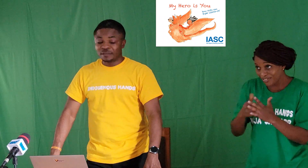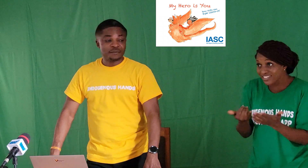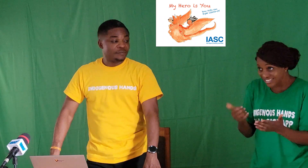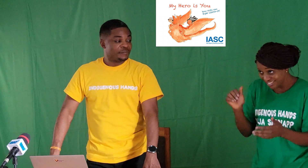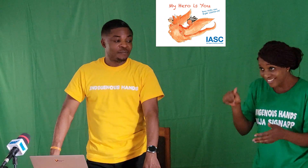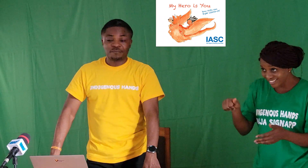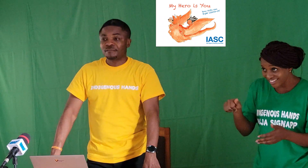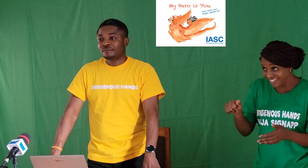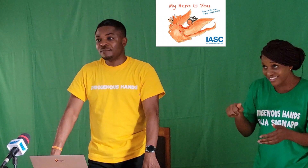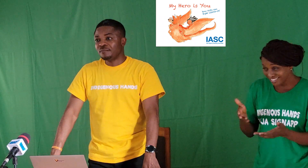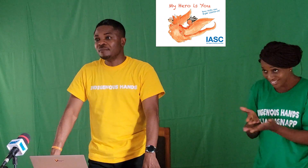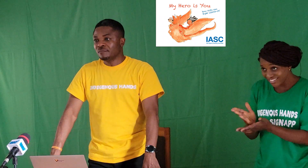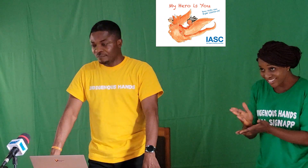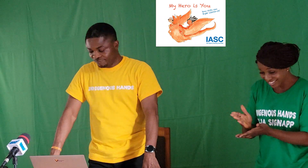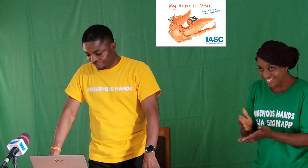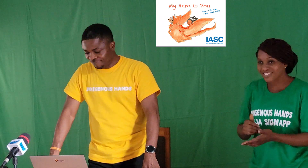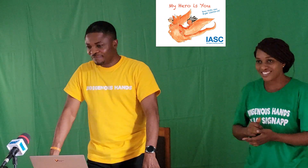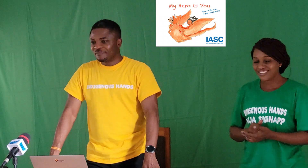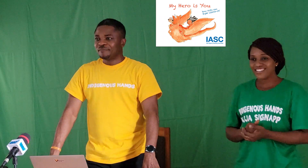Right?